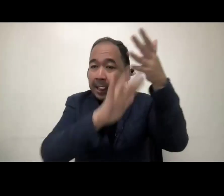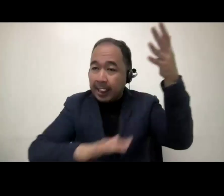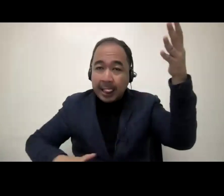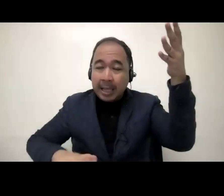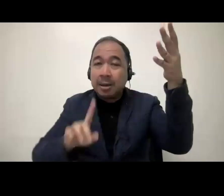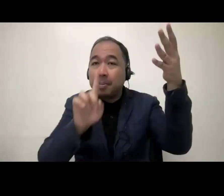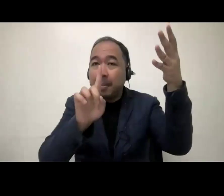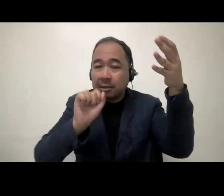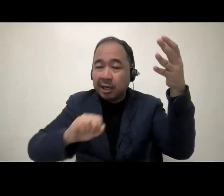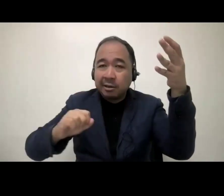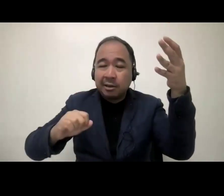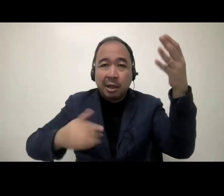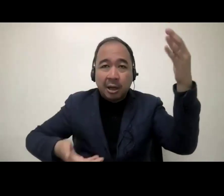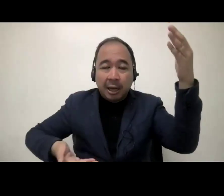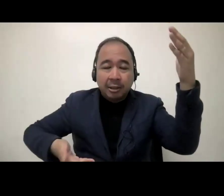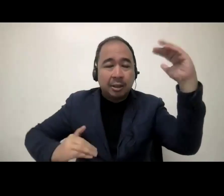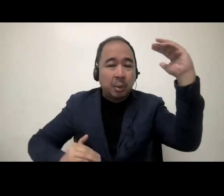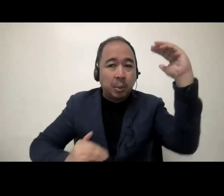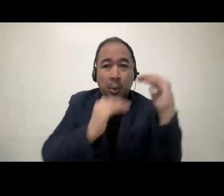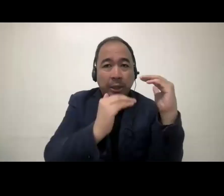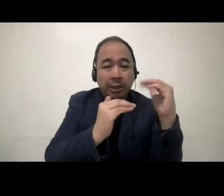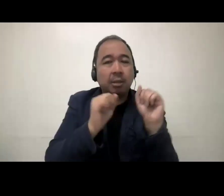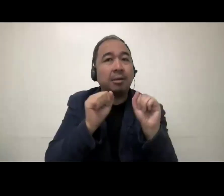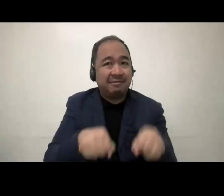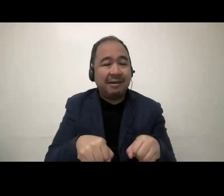around redress ecosystems.